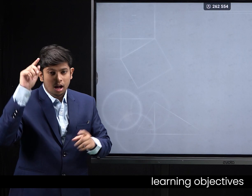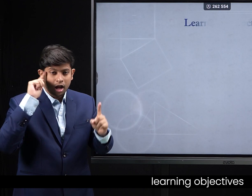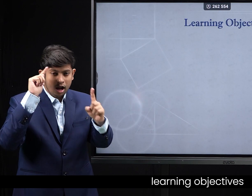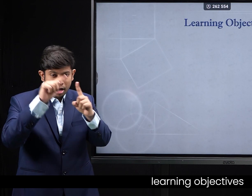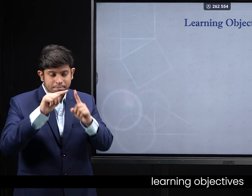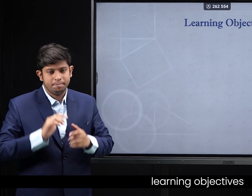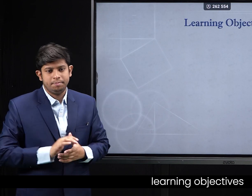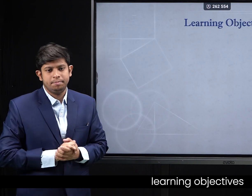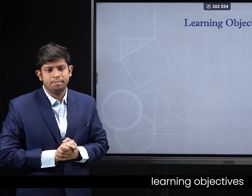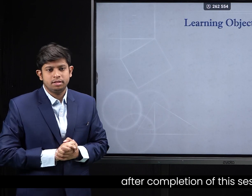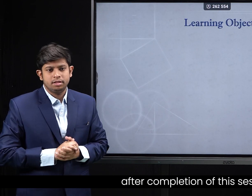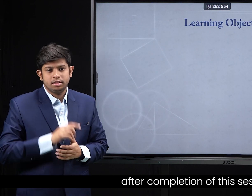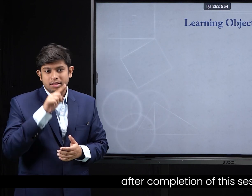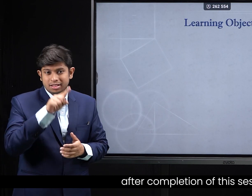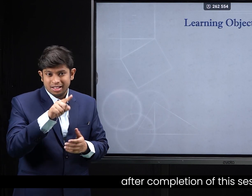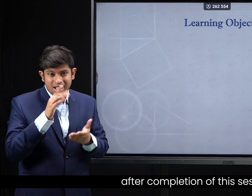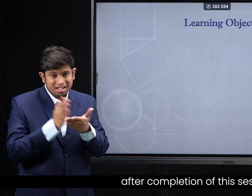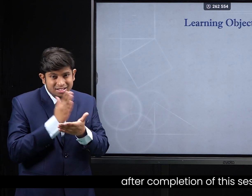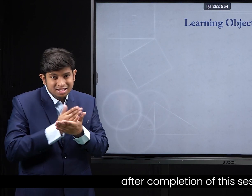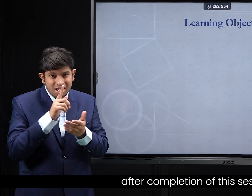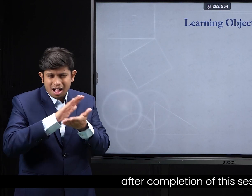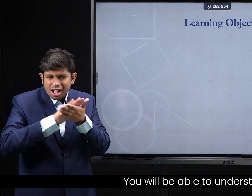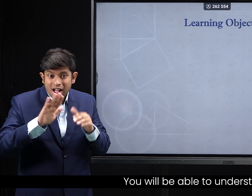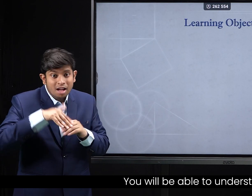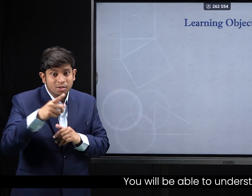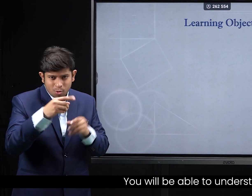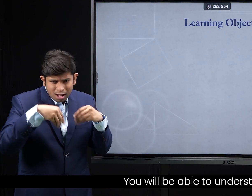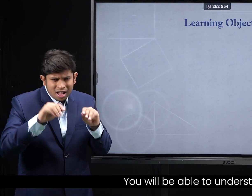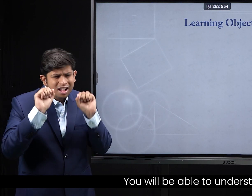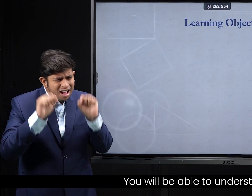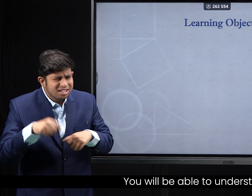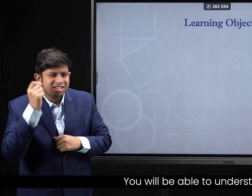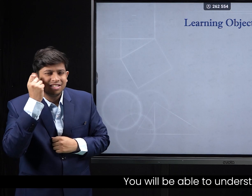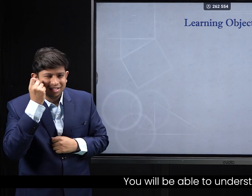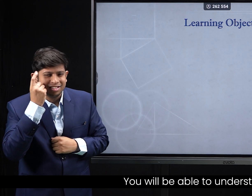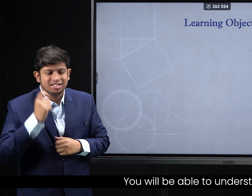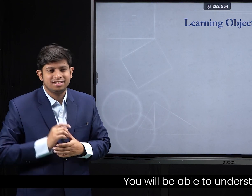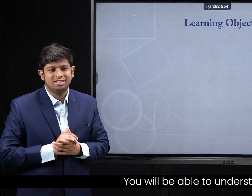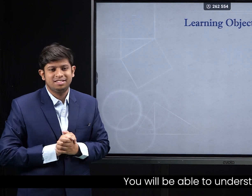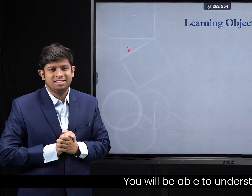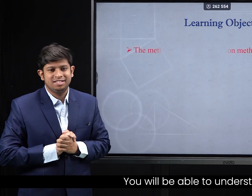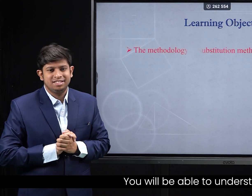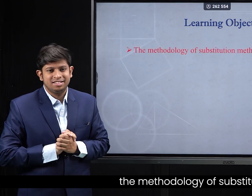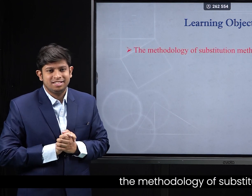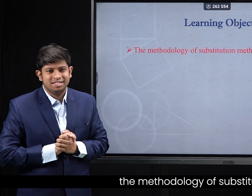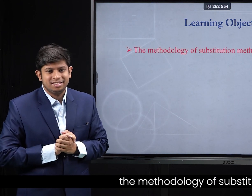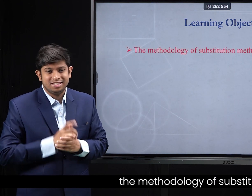Learning objectives. After completion of this session, you will be able to understand the methodology